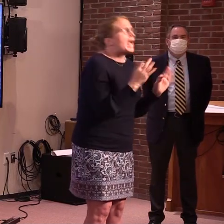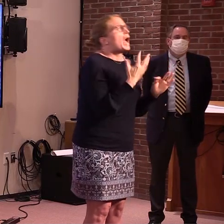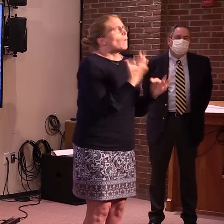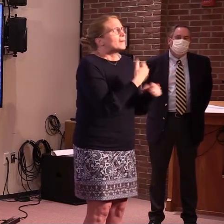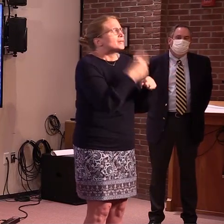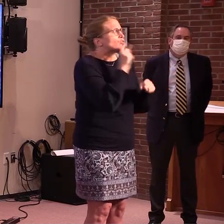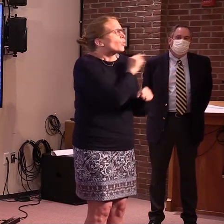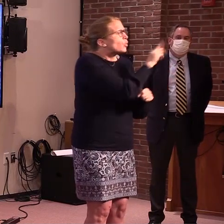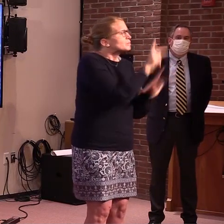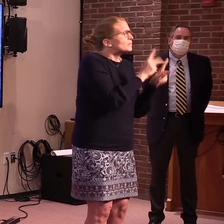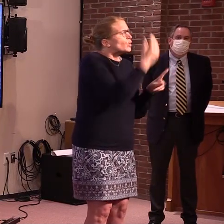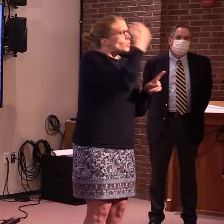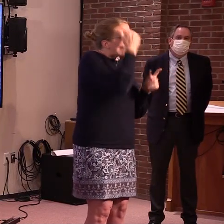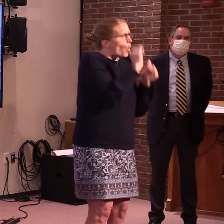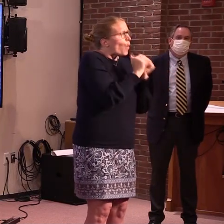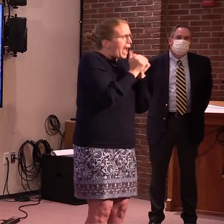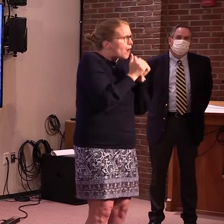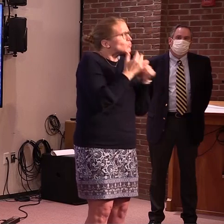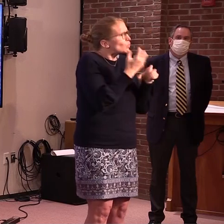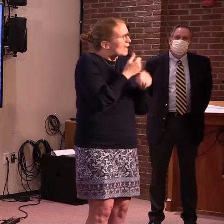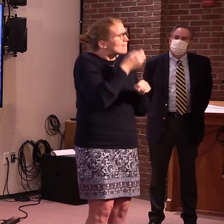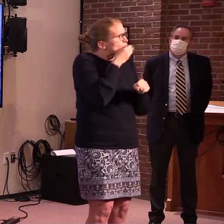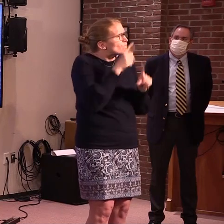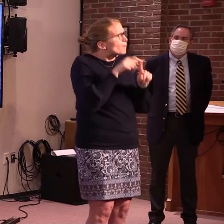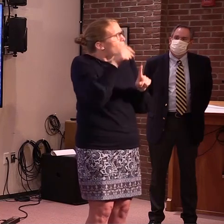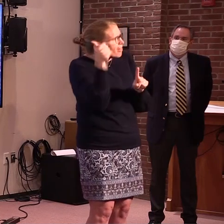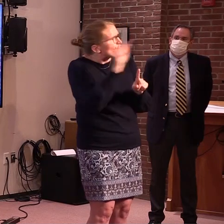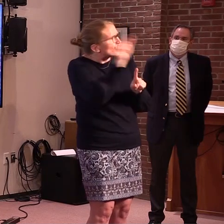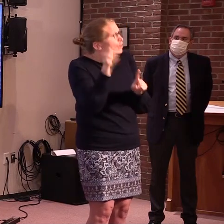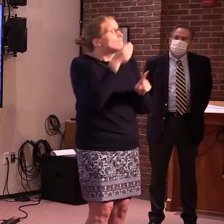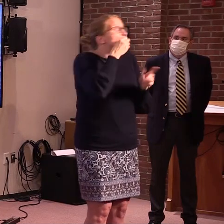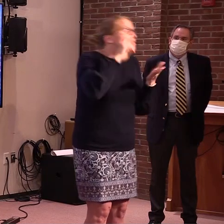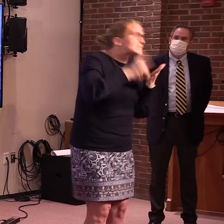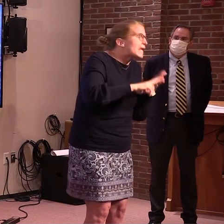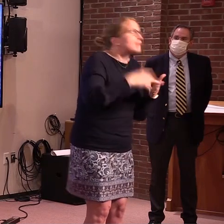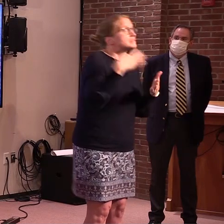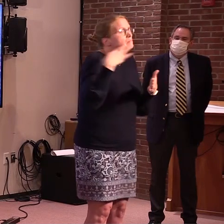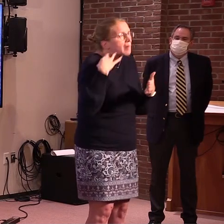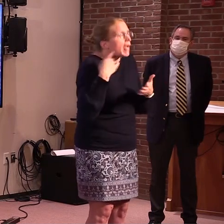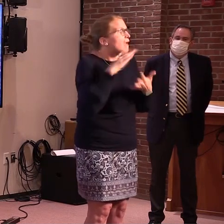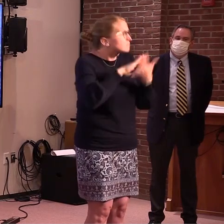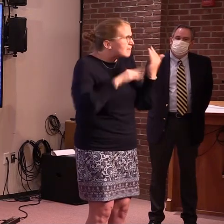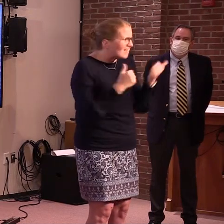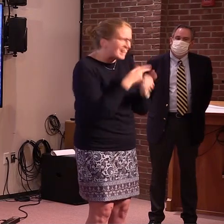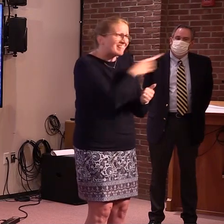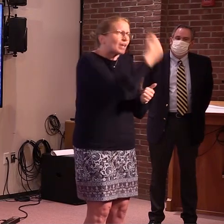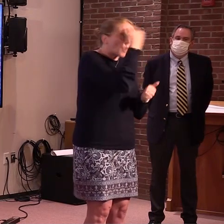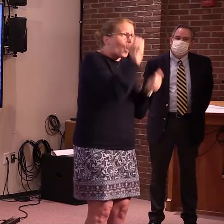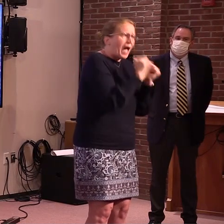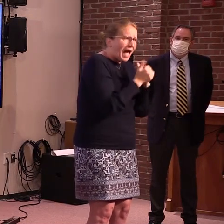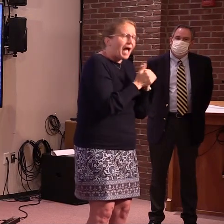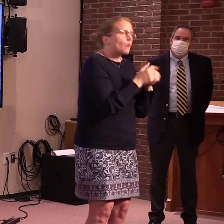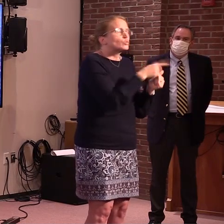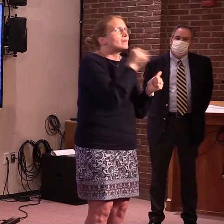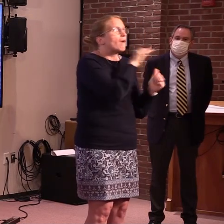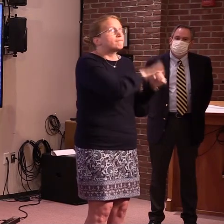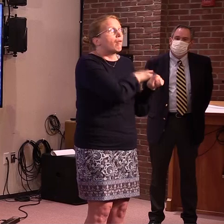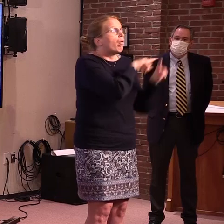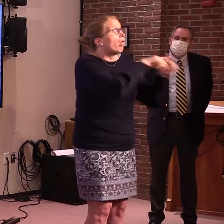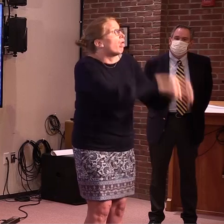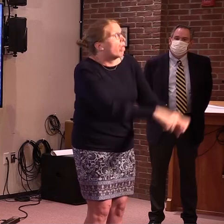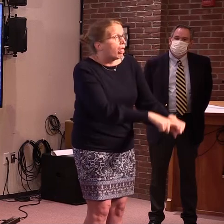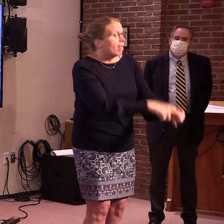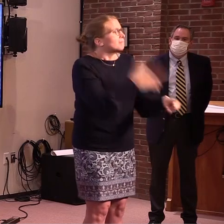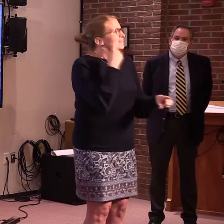they need. And the Farmers to Food program, I think, is good for the Vermont economy. It gets Vermont